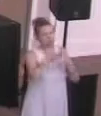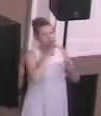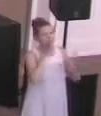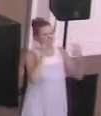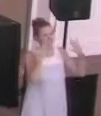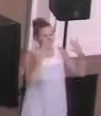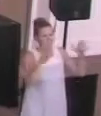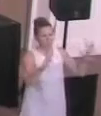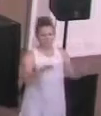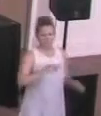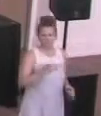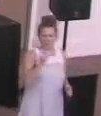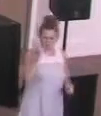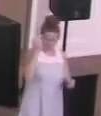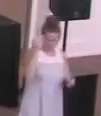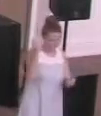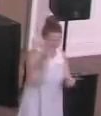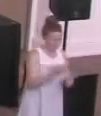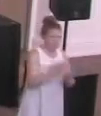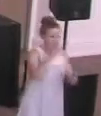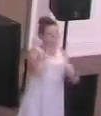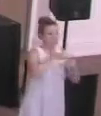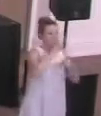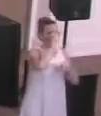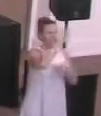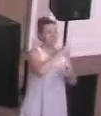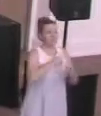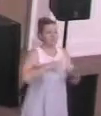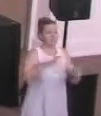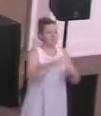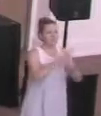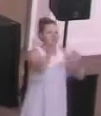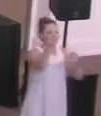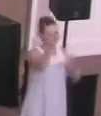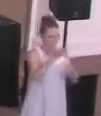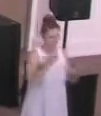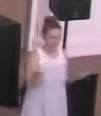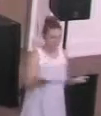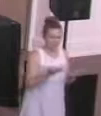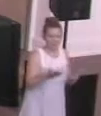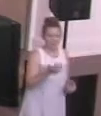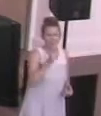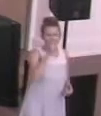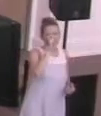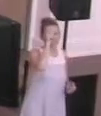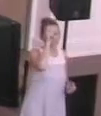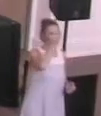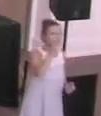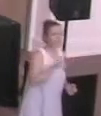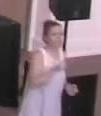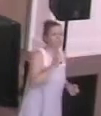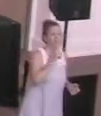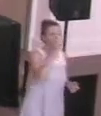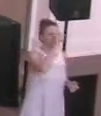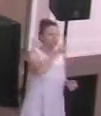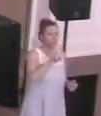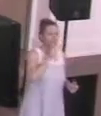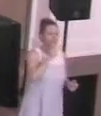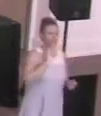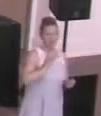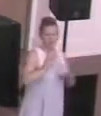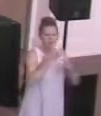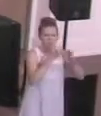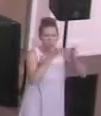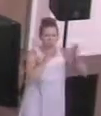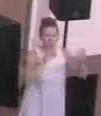done, and I won't stop till your kingdom comes. Let me hear you say, oh, you are, you are, you are